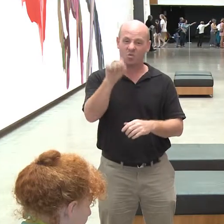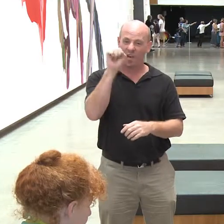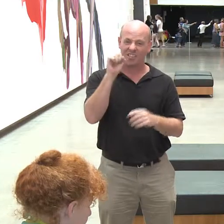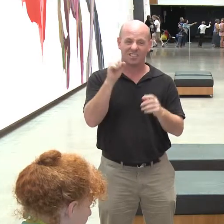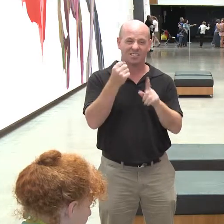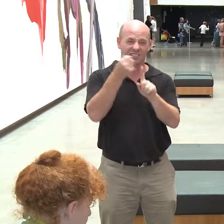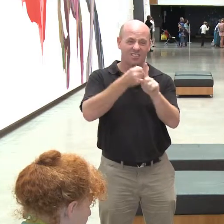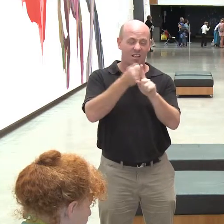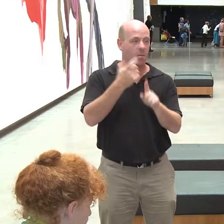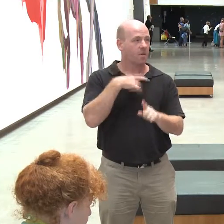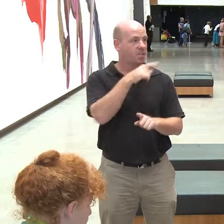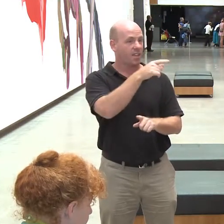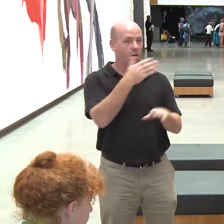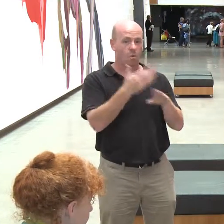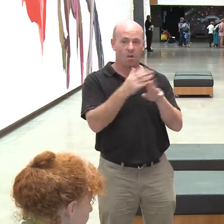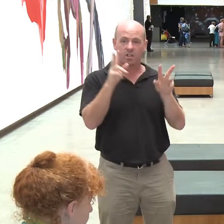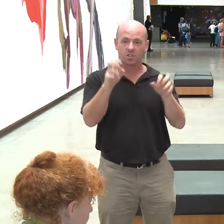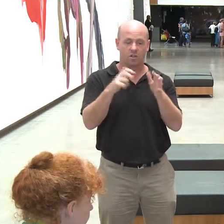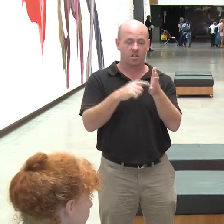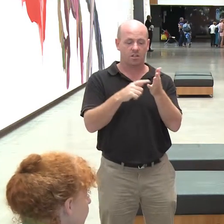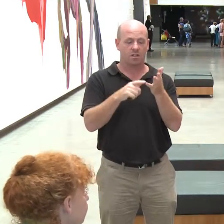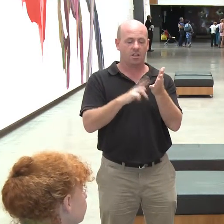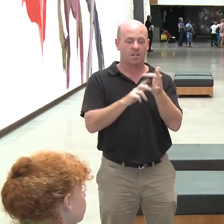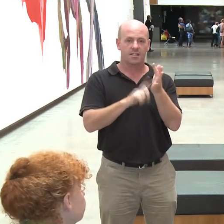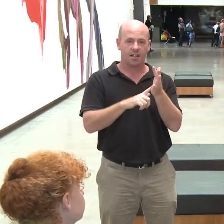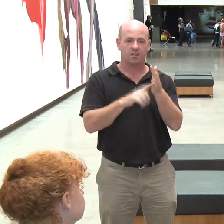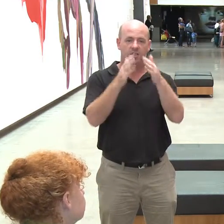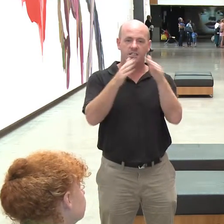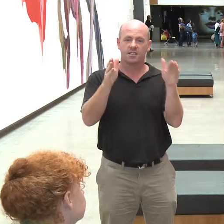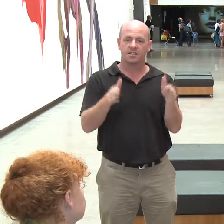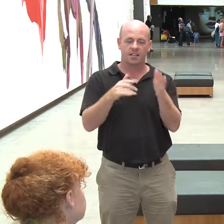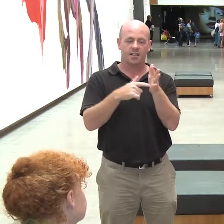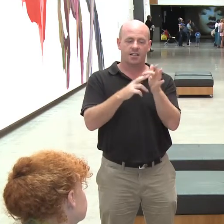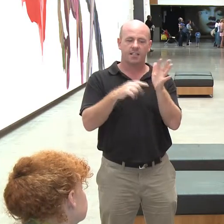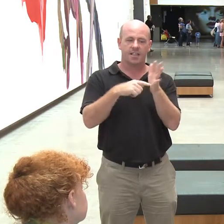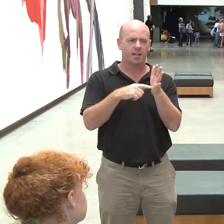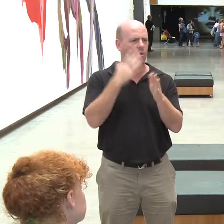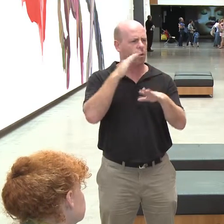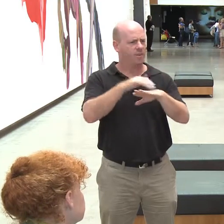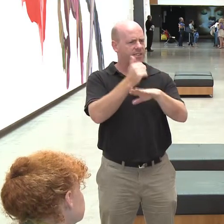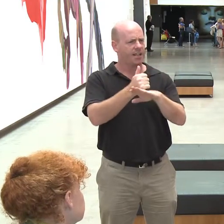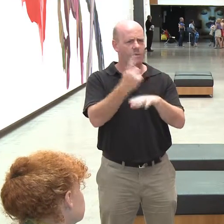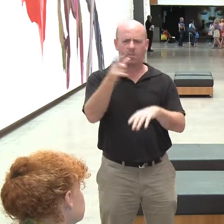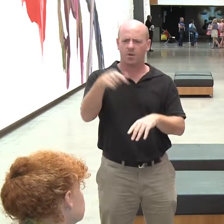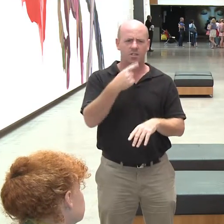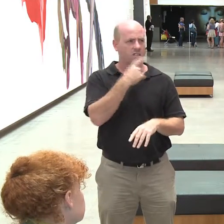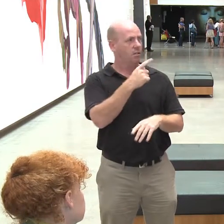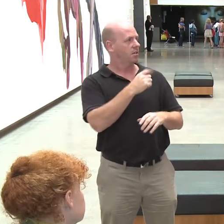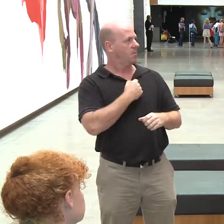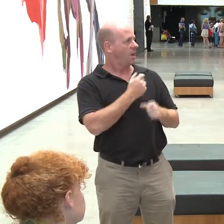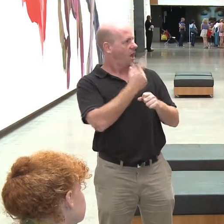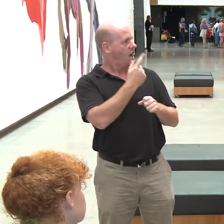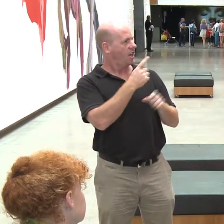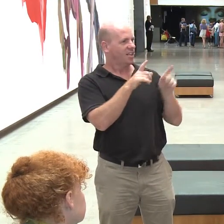this work is called a tunnel tent. But when we installed it, someone said, oh my goodness, it's almost like